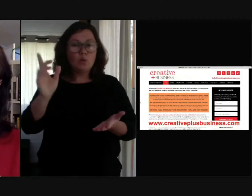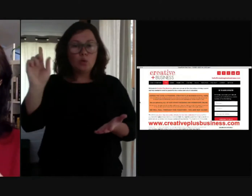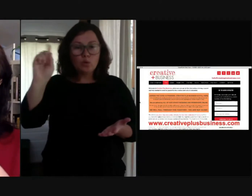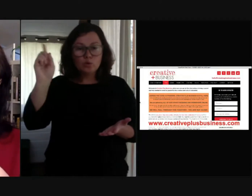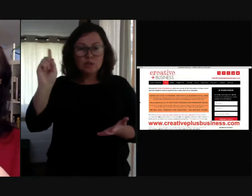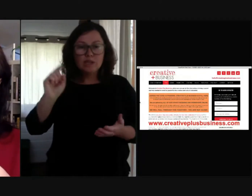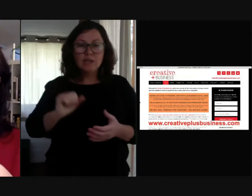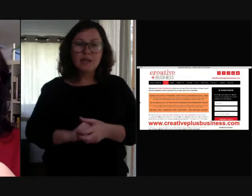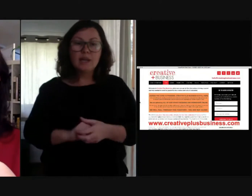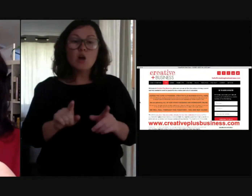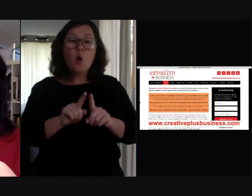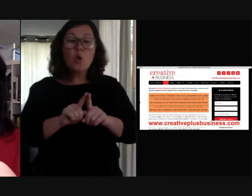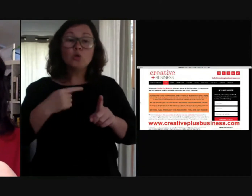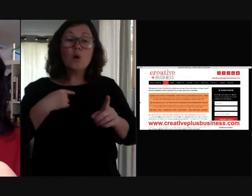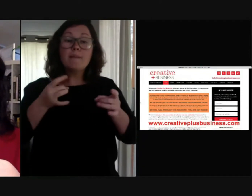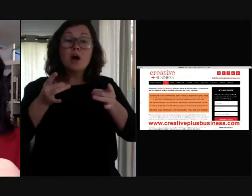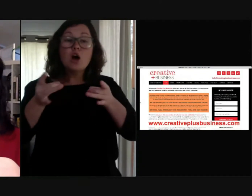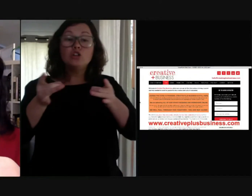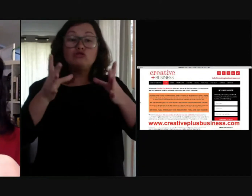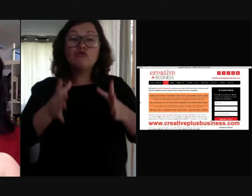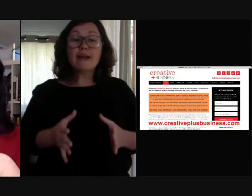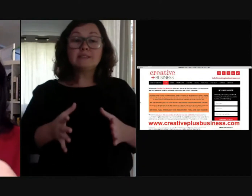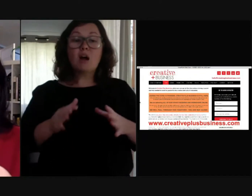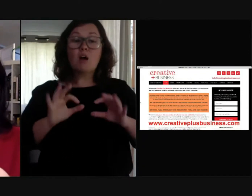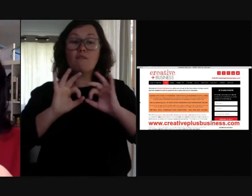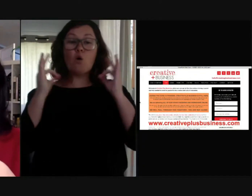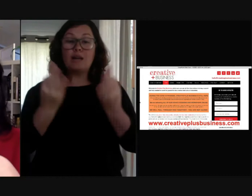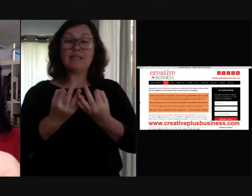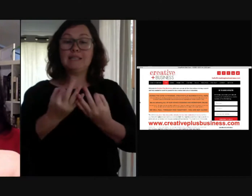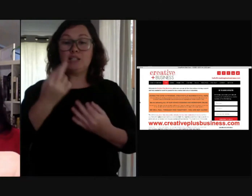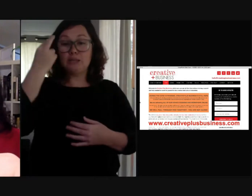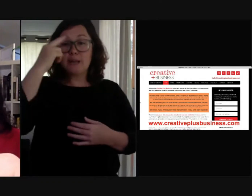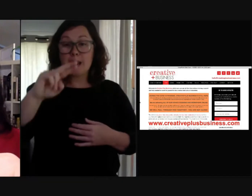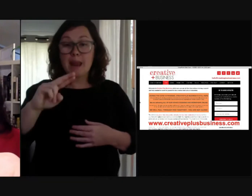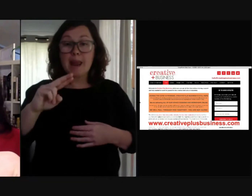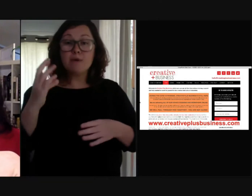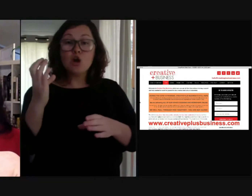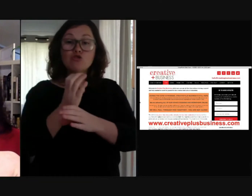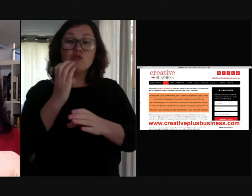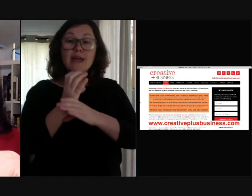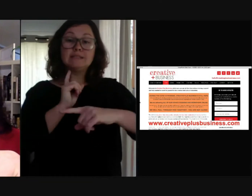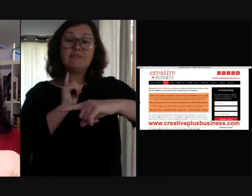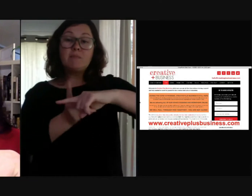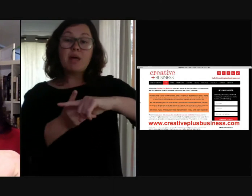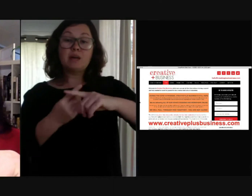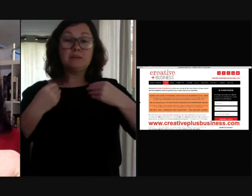director of an organisation called Creative Plus Business, and we are a social